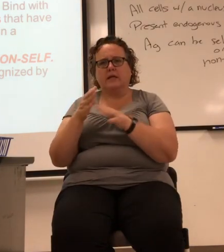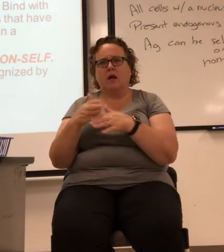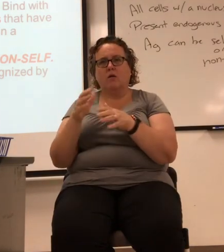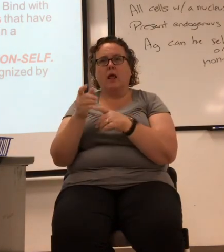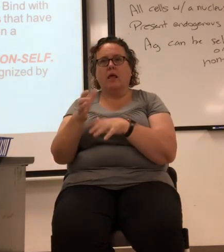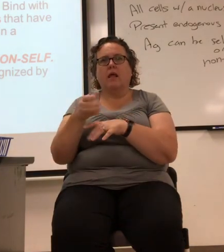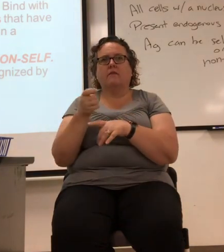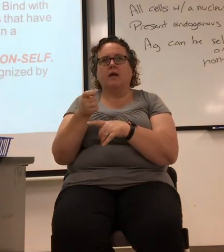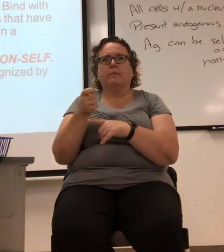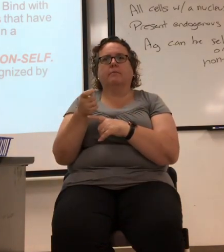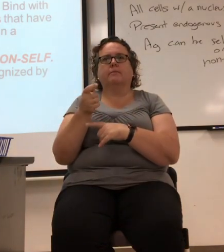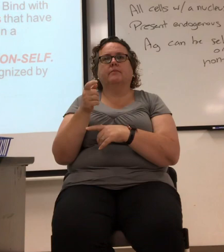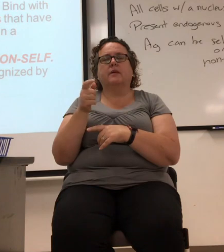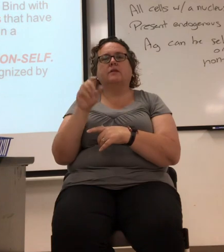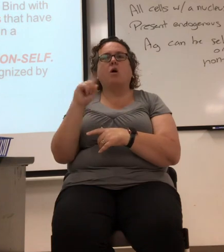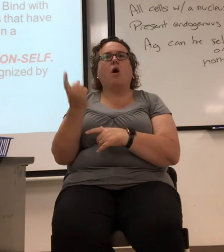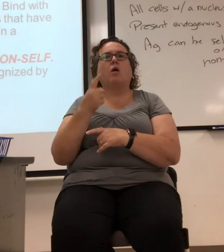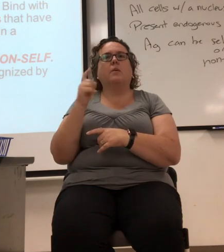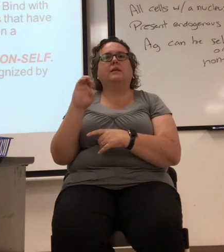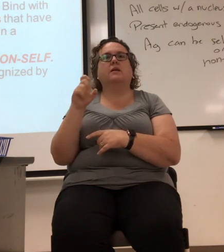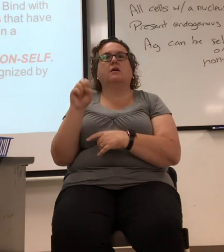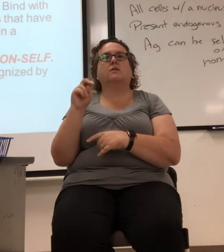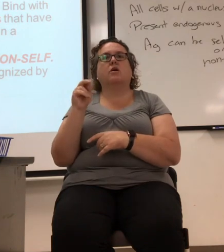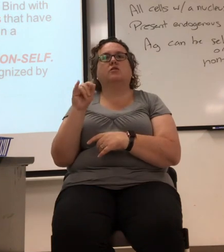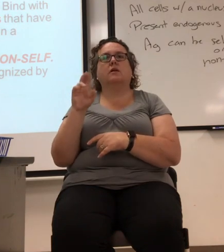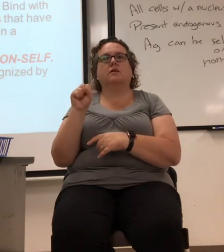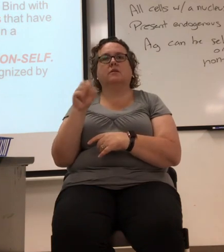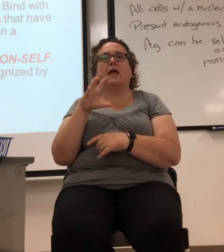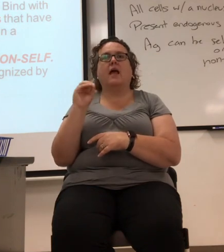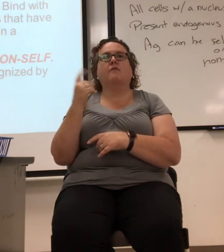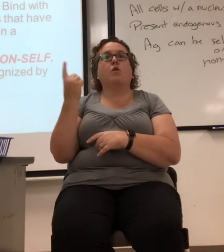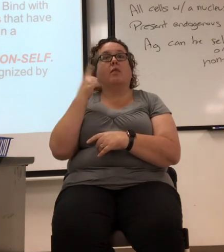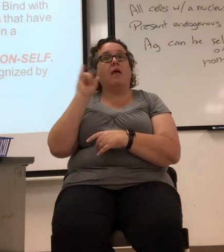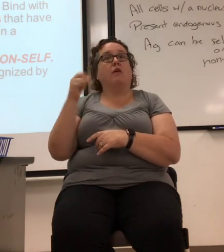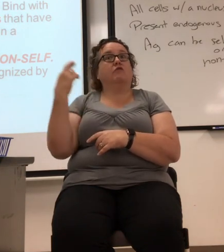gonna be exogenous and for that reason, non-self.